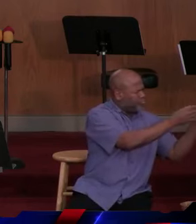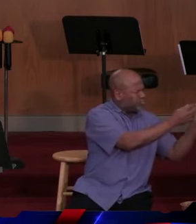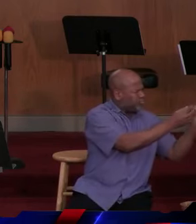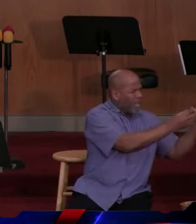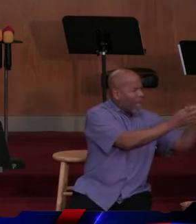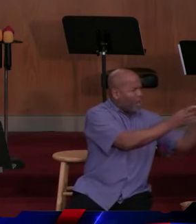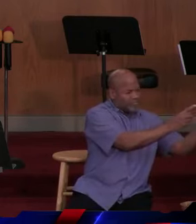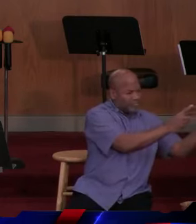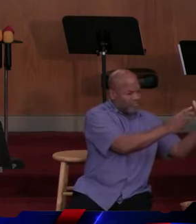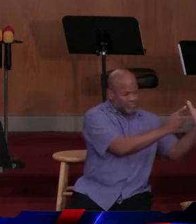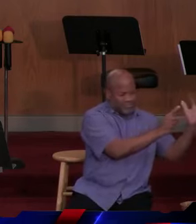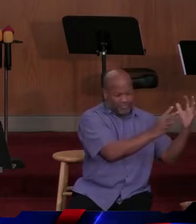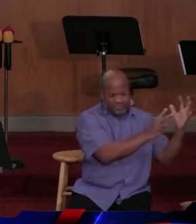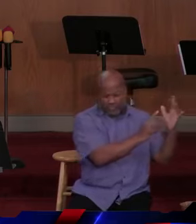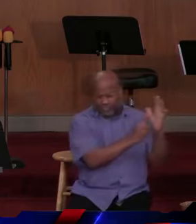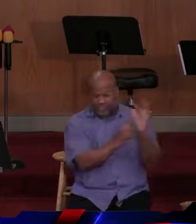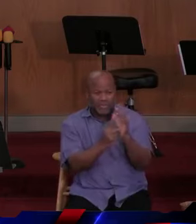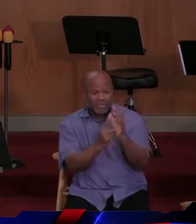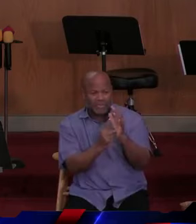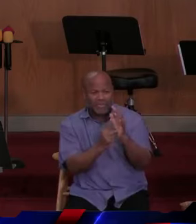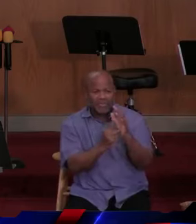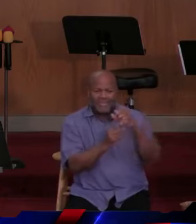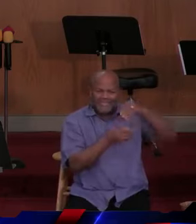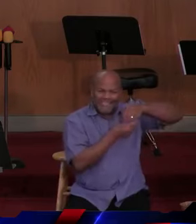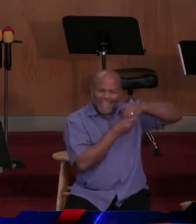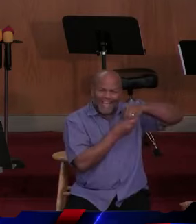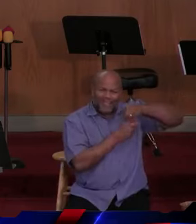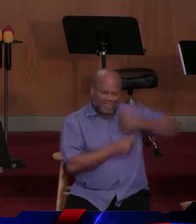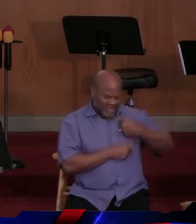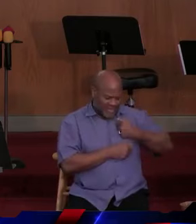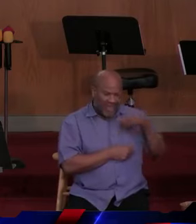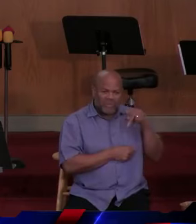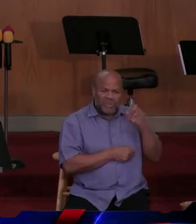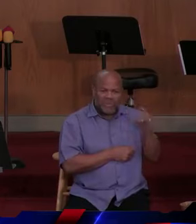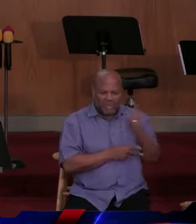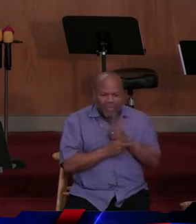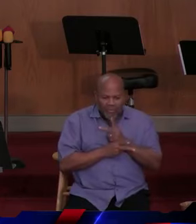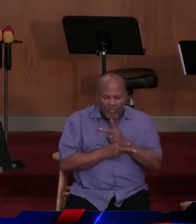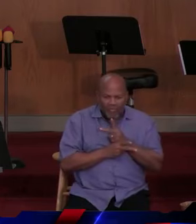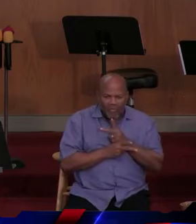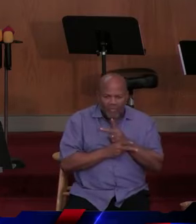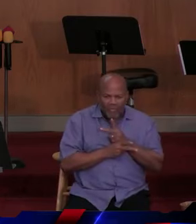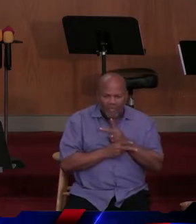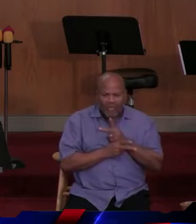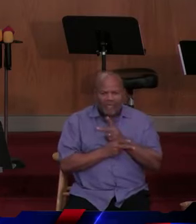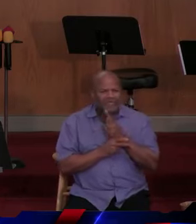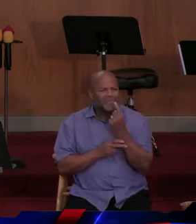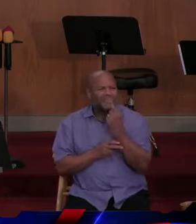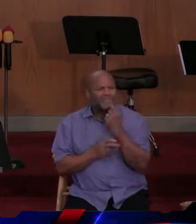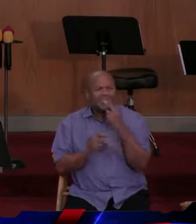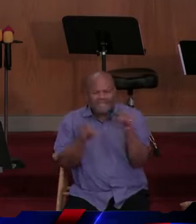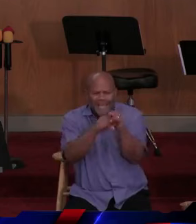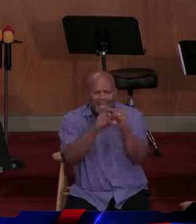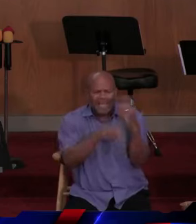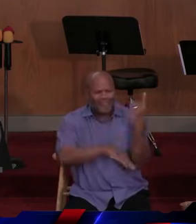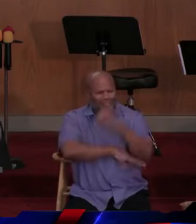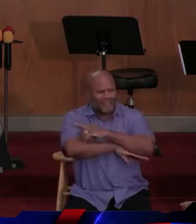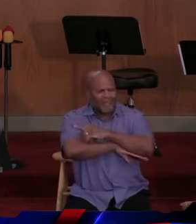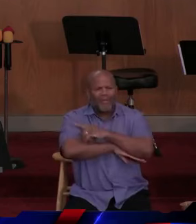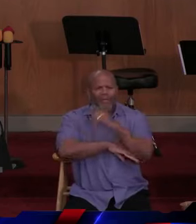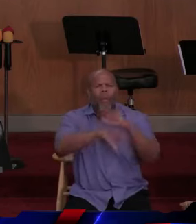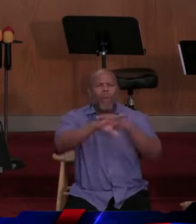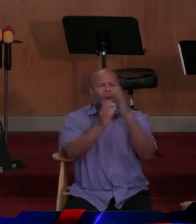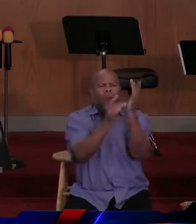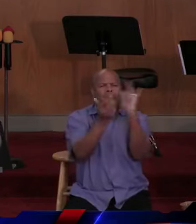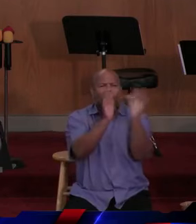within himself. And by verse 13, they say the same day. Somebody say same day. Talk to me on the internet.